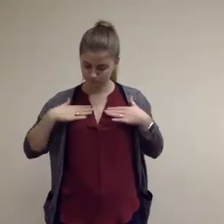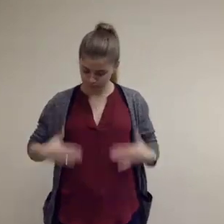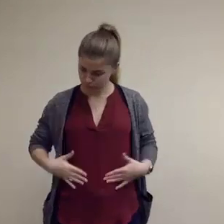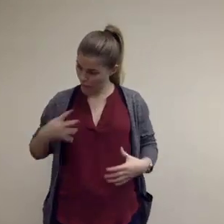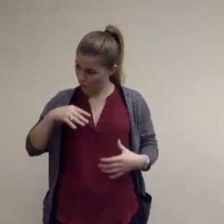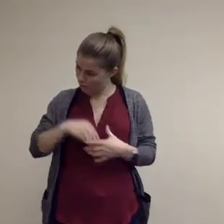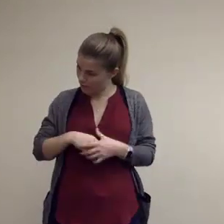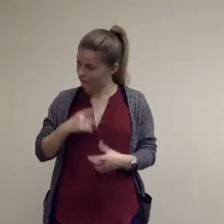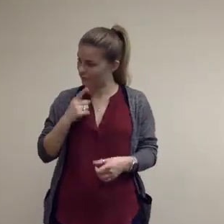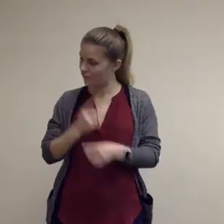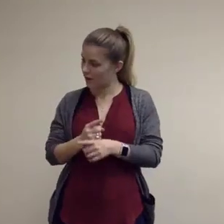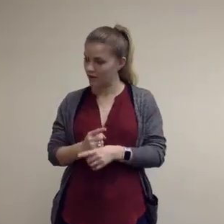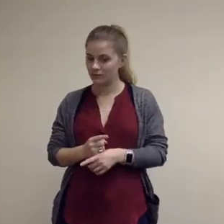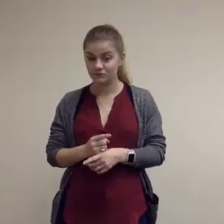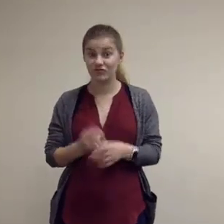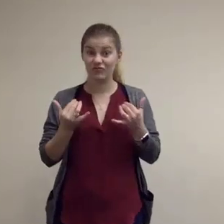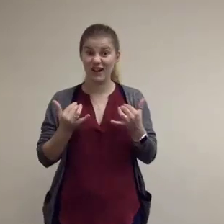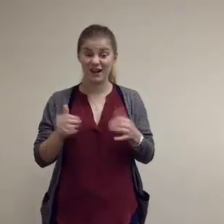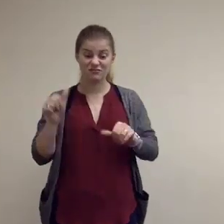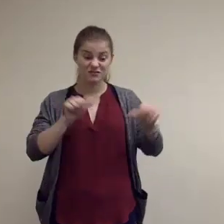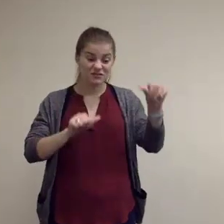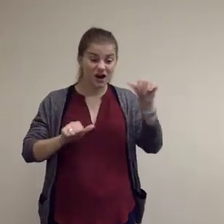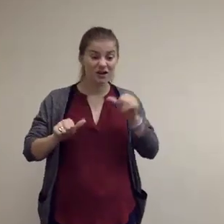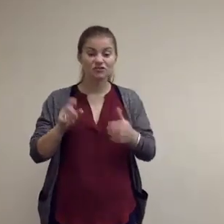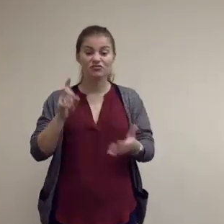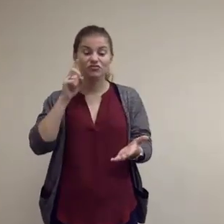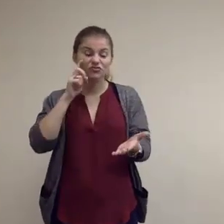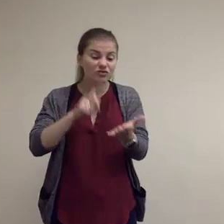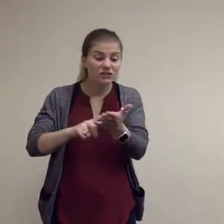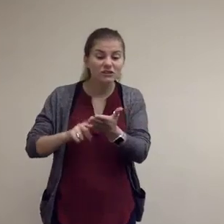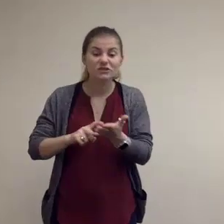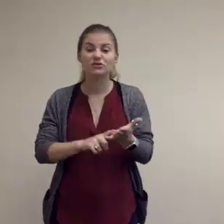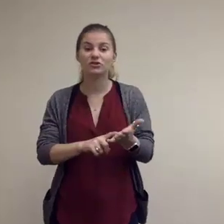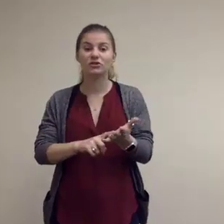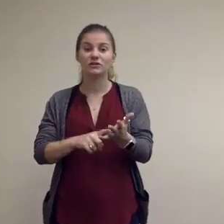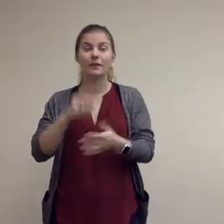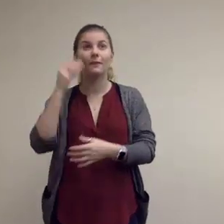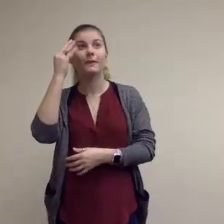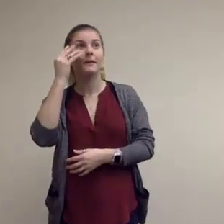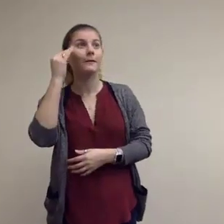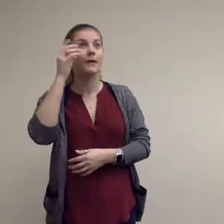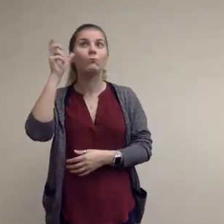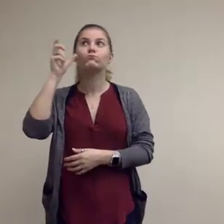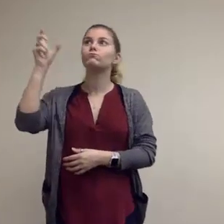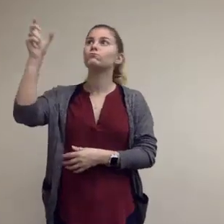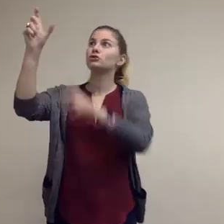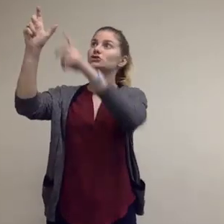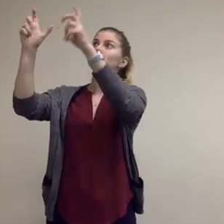and weird things. Or do people just say, well, no wonder we're having weird things. There's a full moon, and they don't notice them on